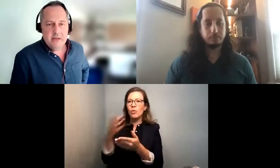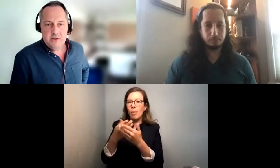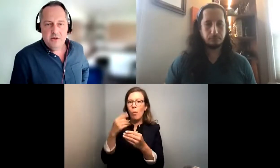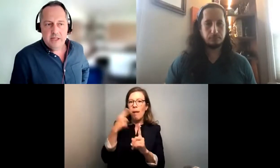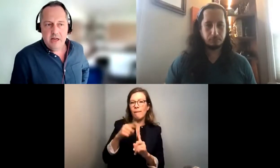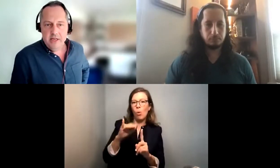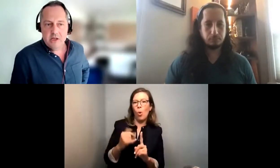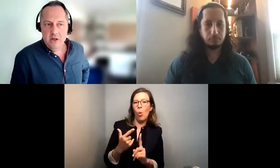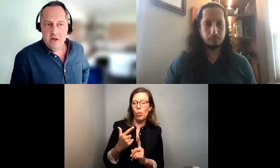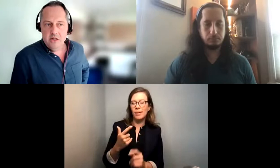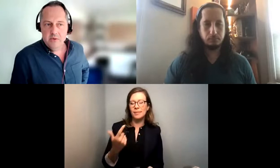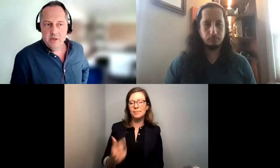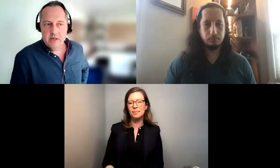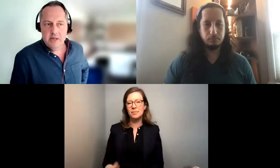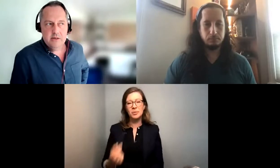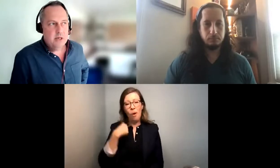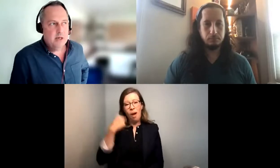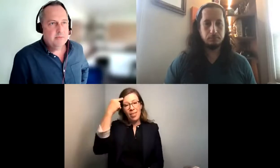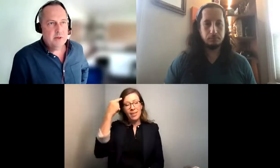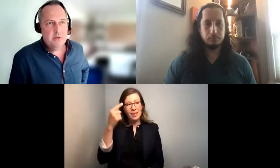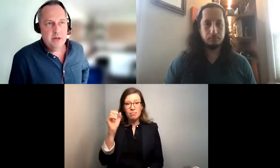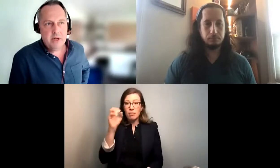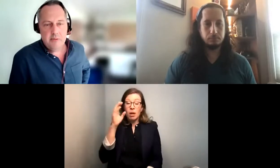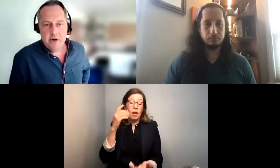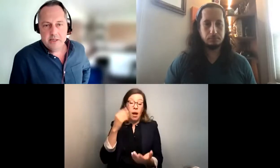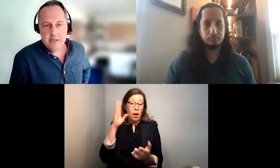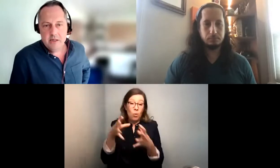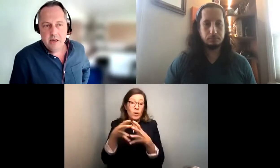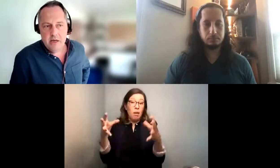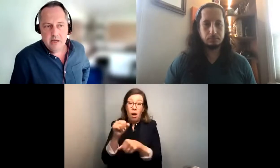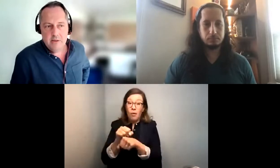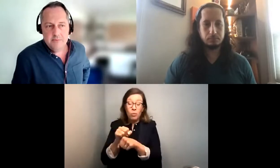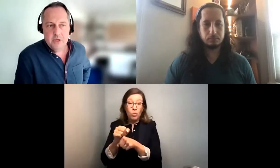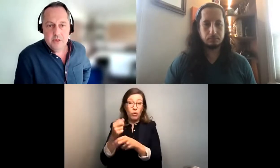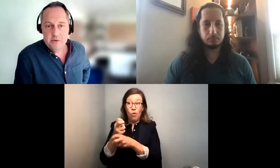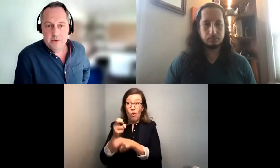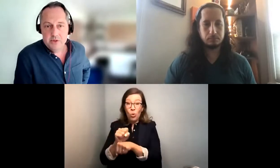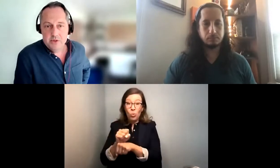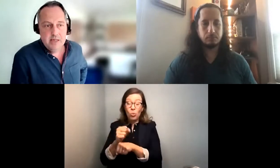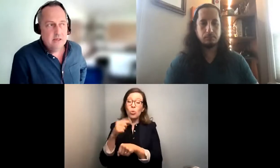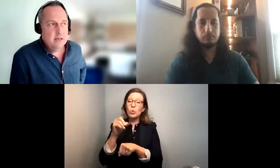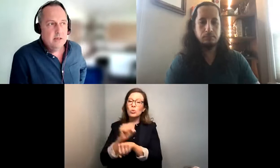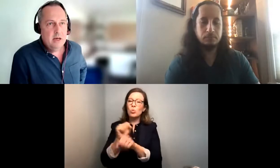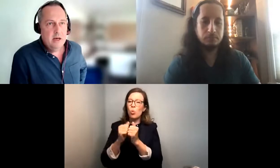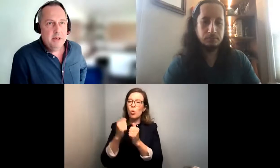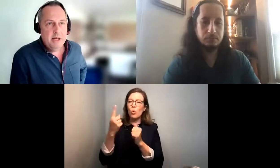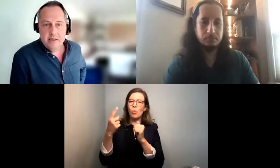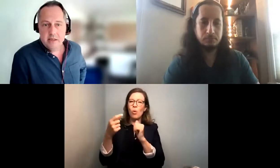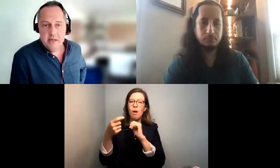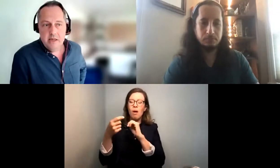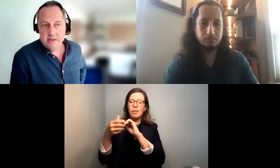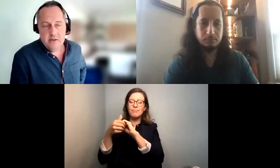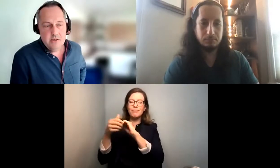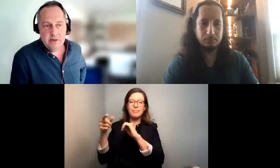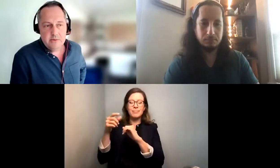I mean, I think the trouble is, I think it's a lot of hard work. I know. So we have a collaborator at UCL, Neil, and he